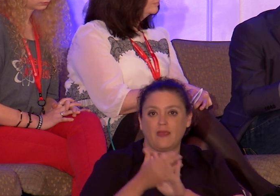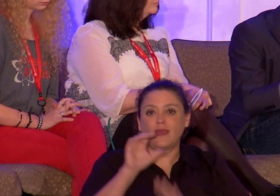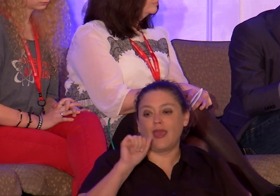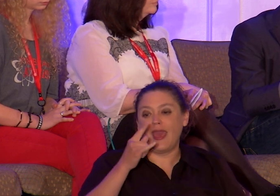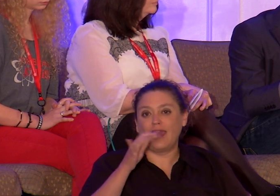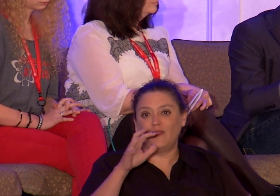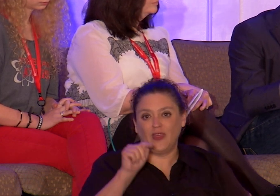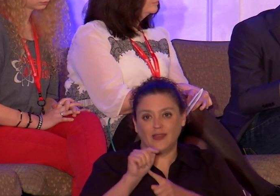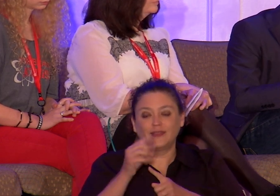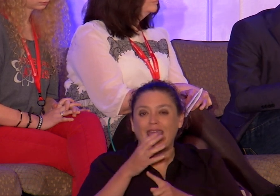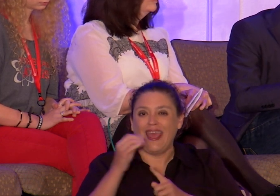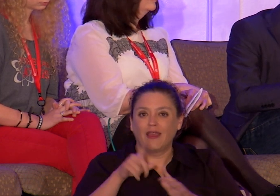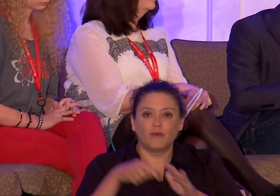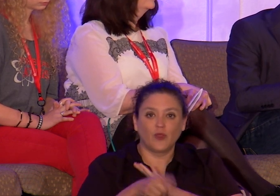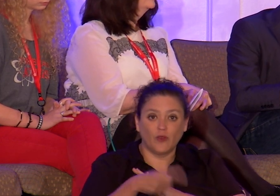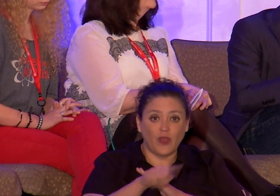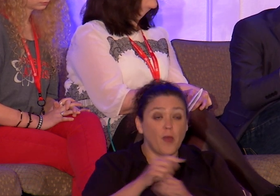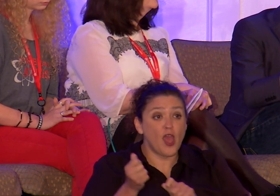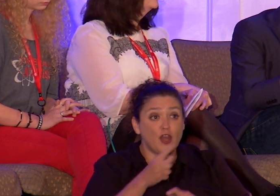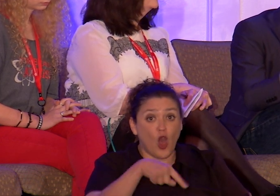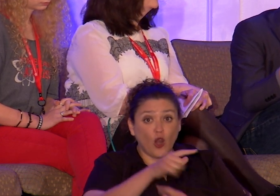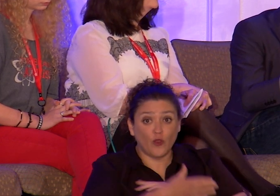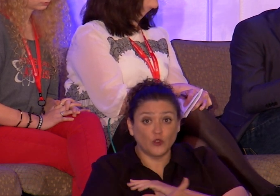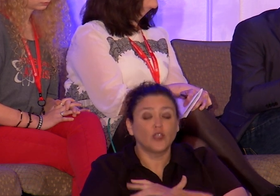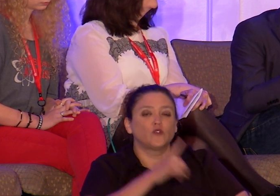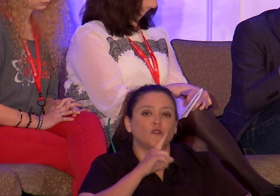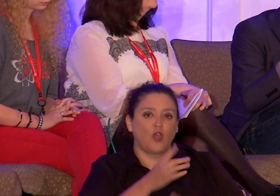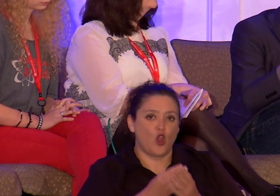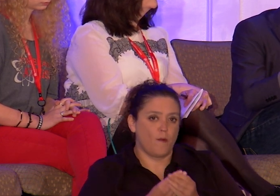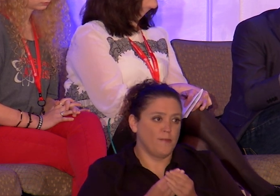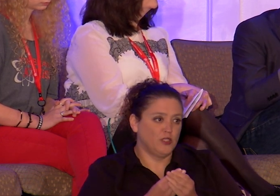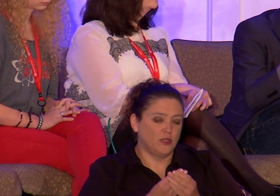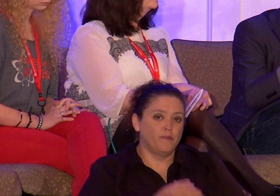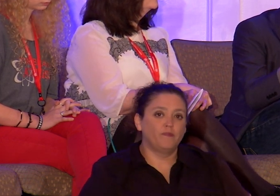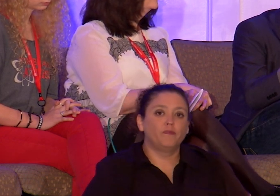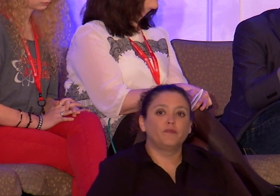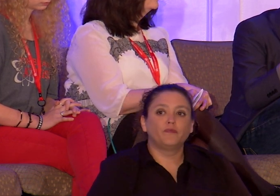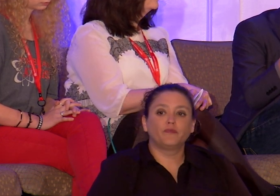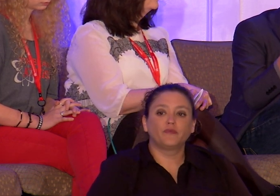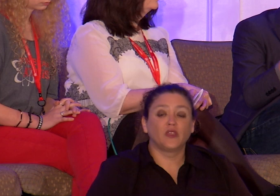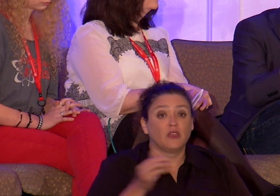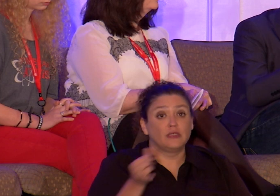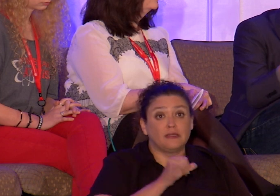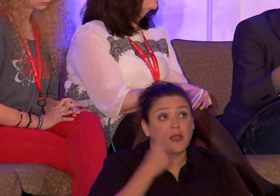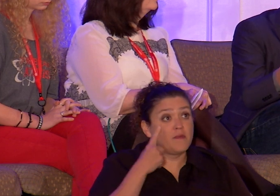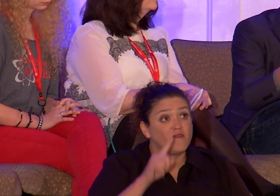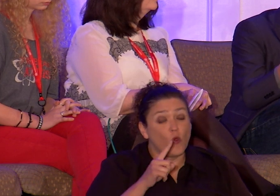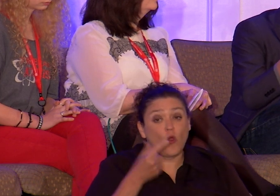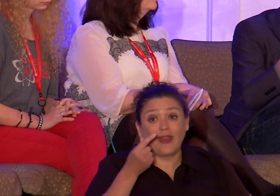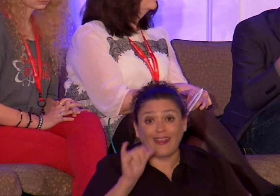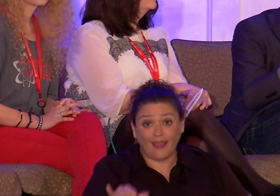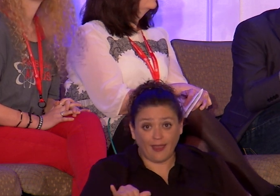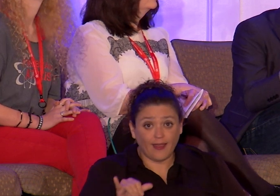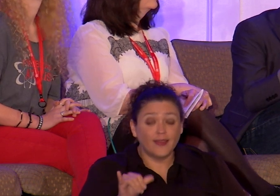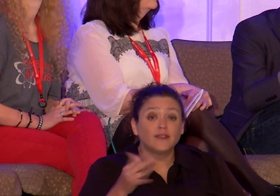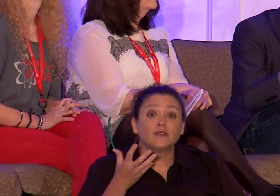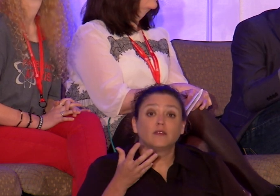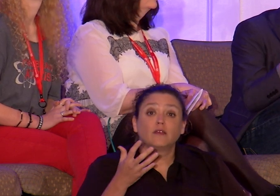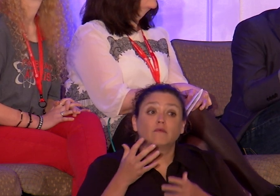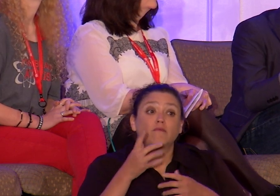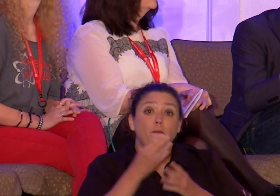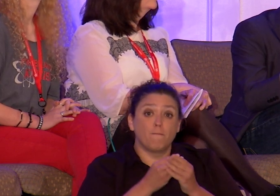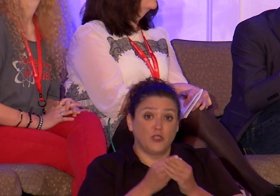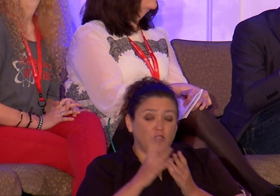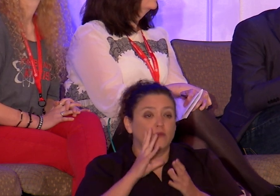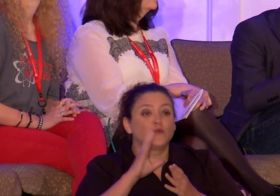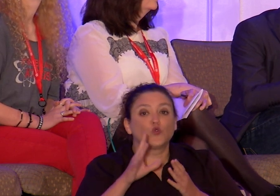Surprise, surprise. The same thing can be said for gays. Most of the countries that execute gays